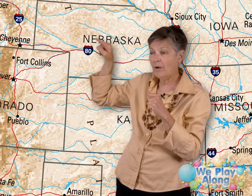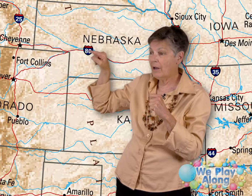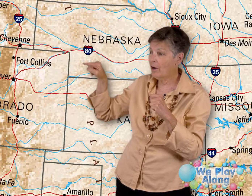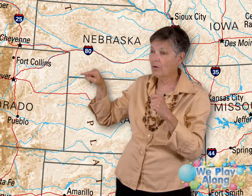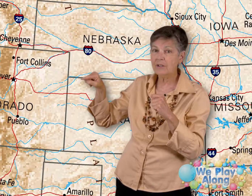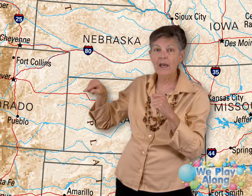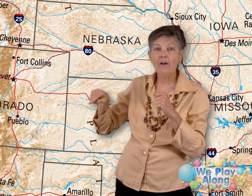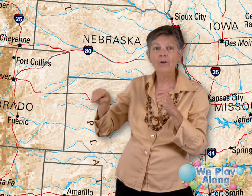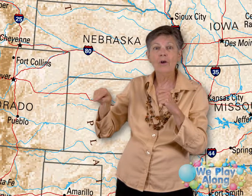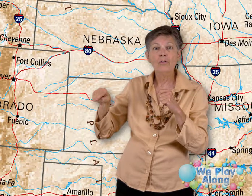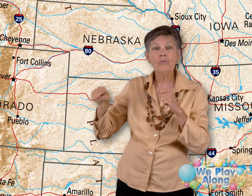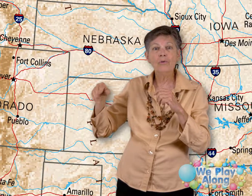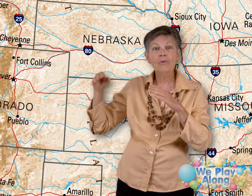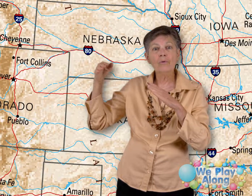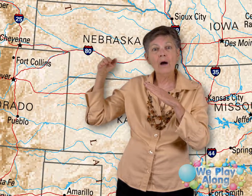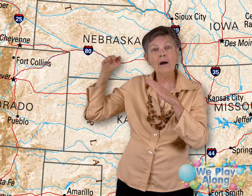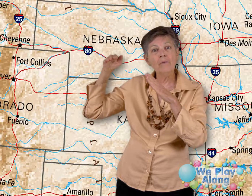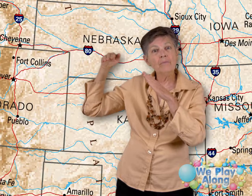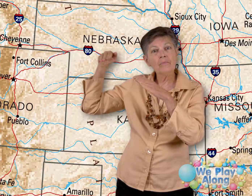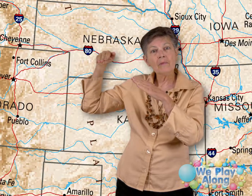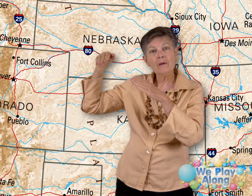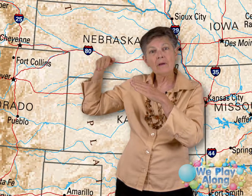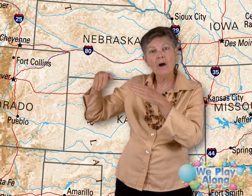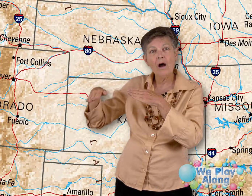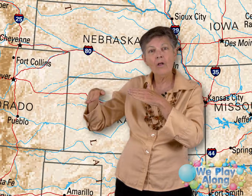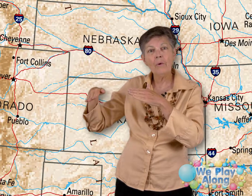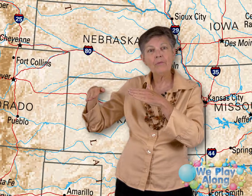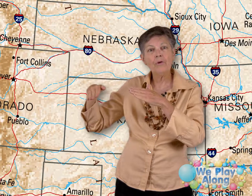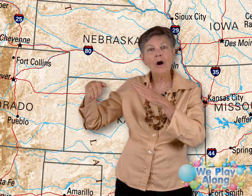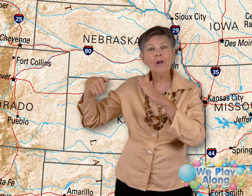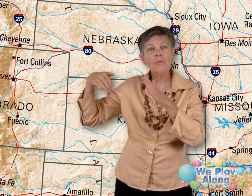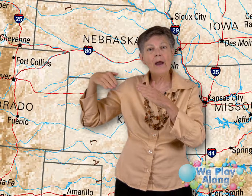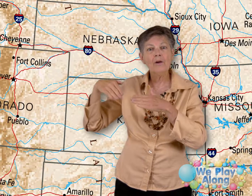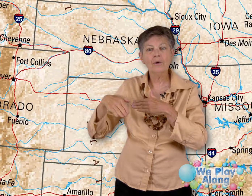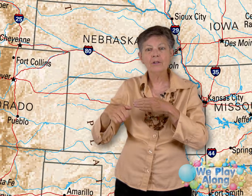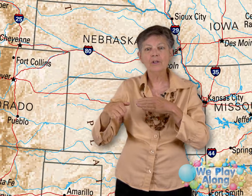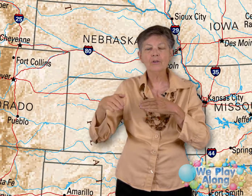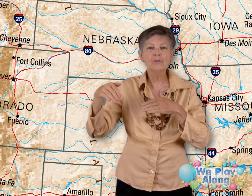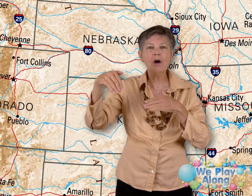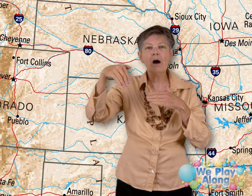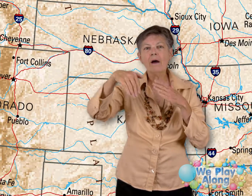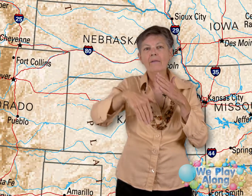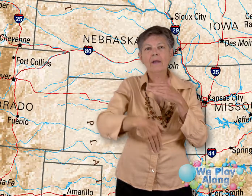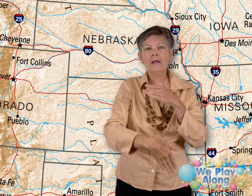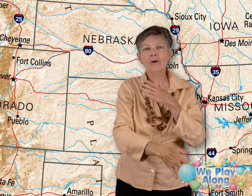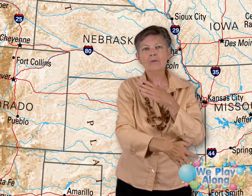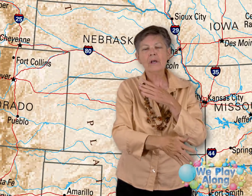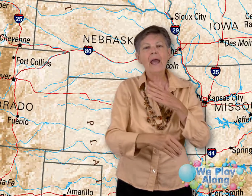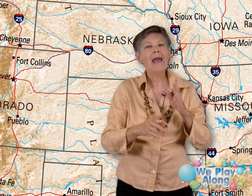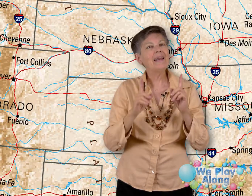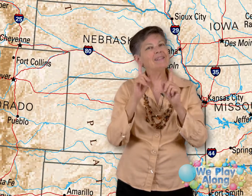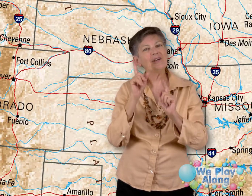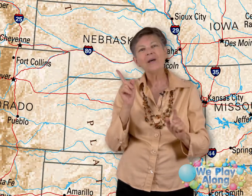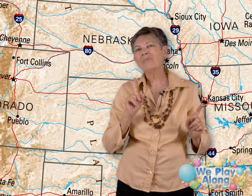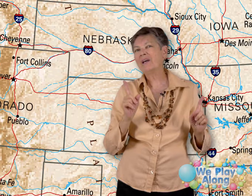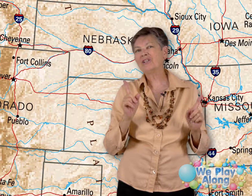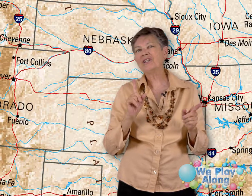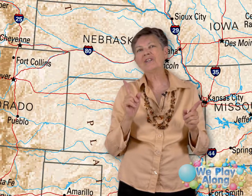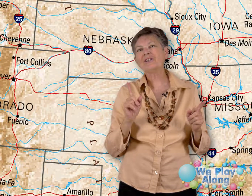and it goes down through all the way through Colorado into Utah, and then it goes, and it's mentioned in the